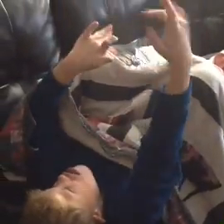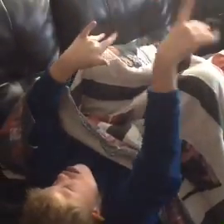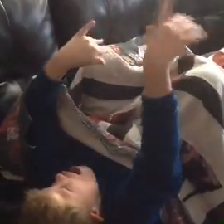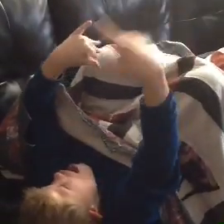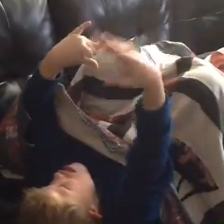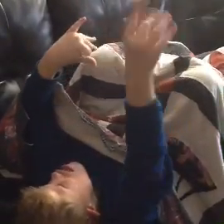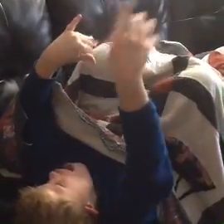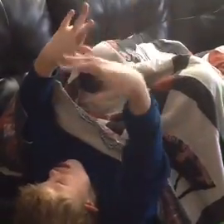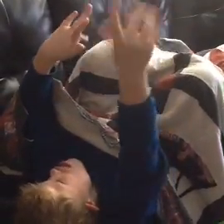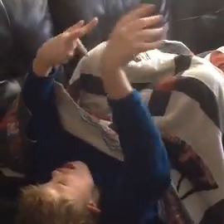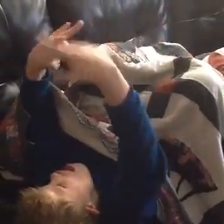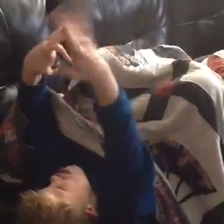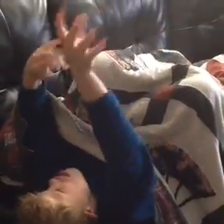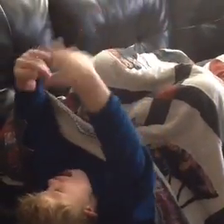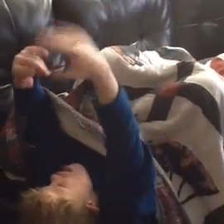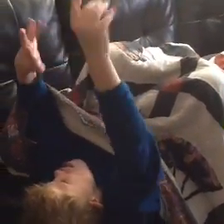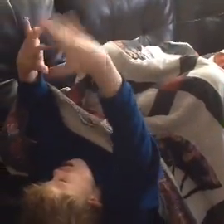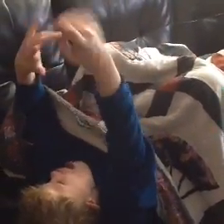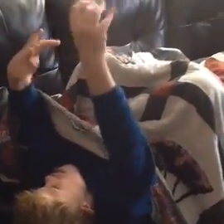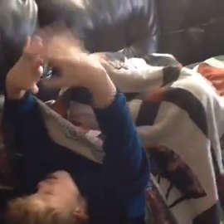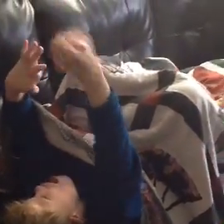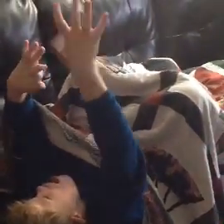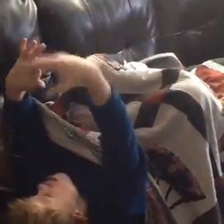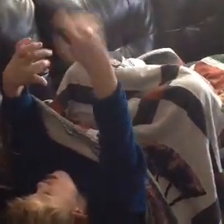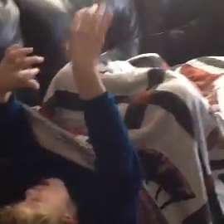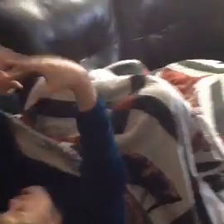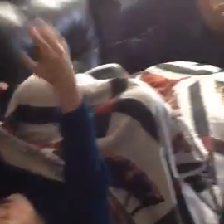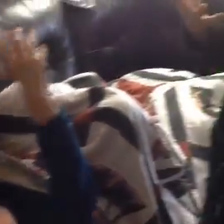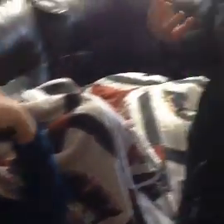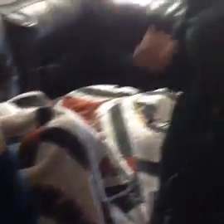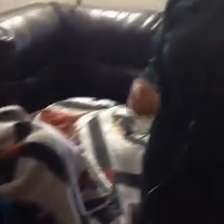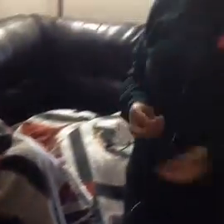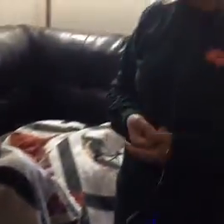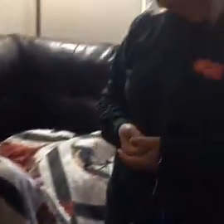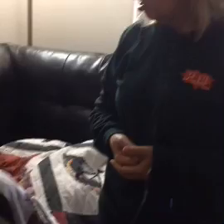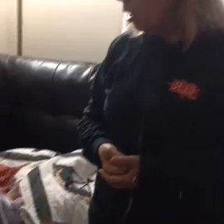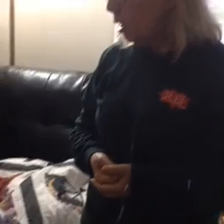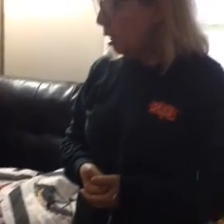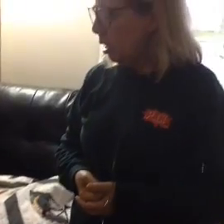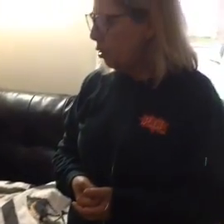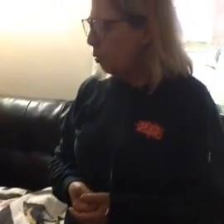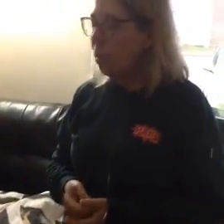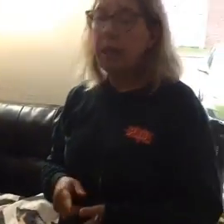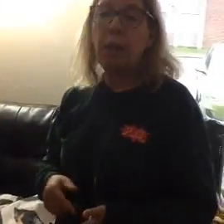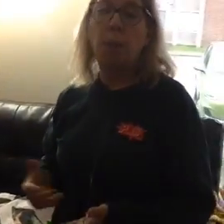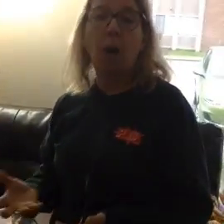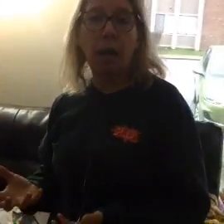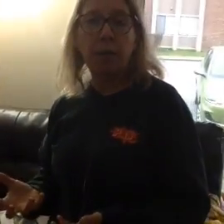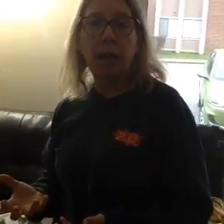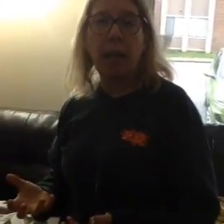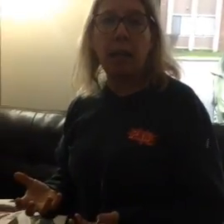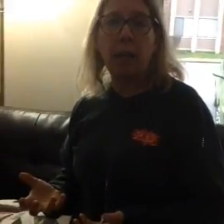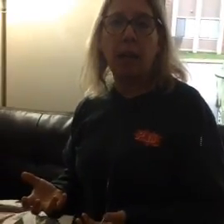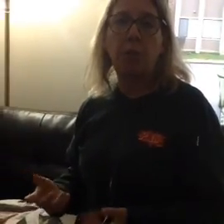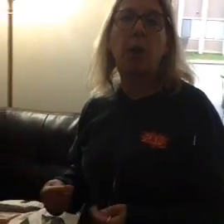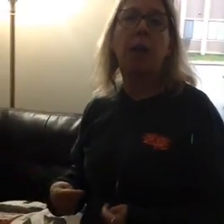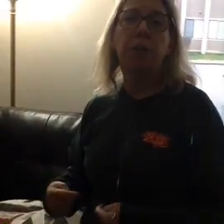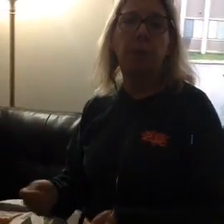to, at any opportunity, play dumb, as it were, to what he wants and try to make